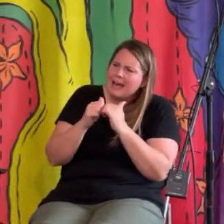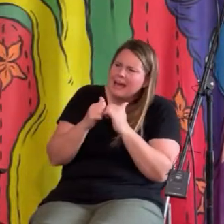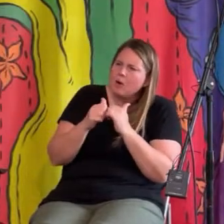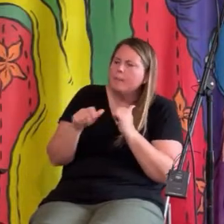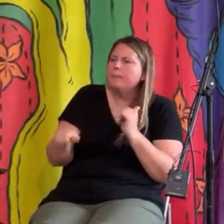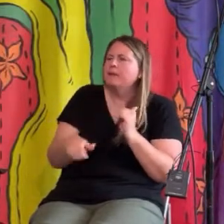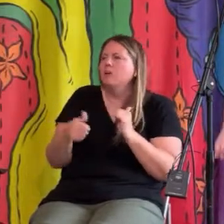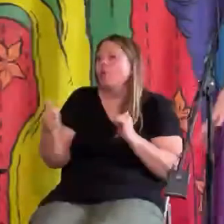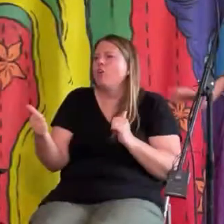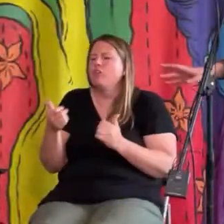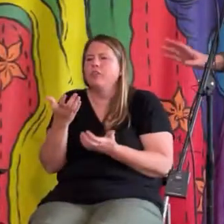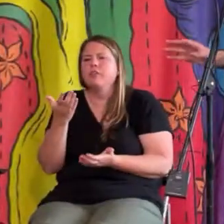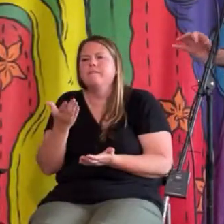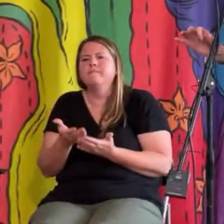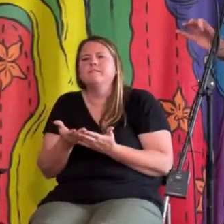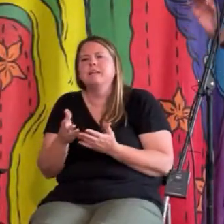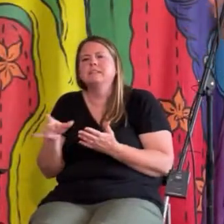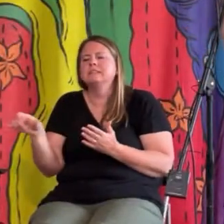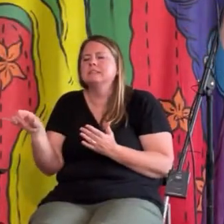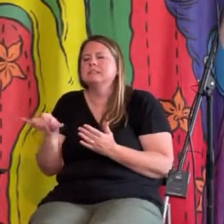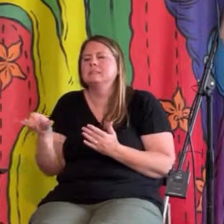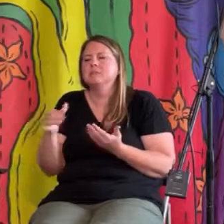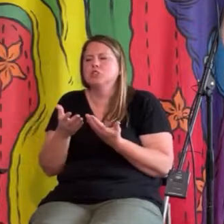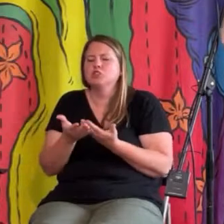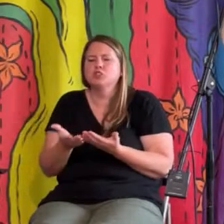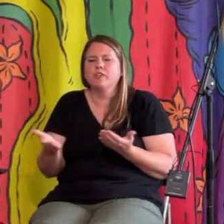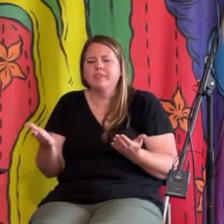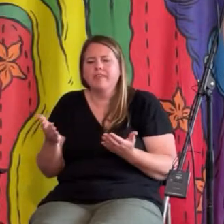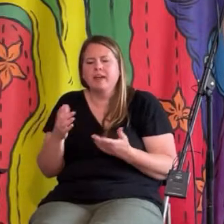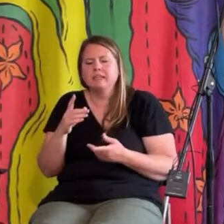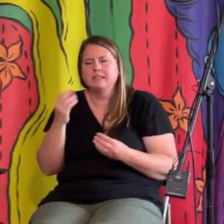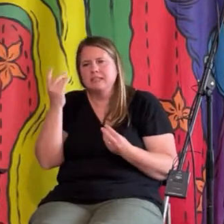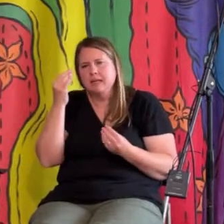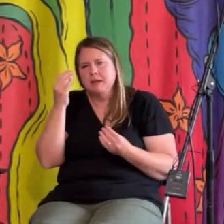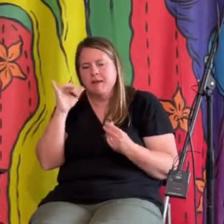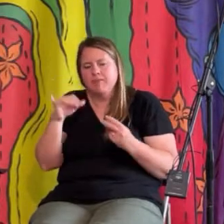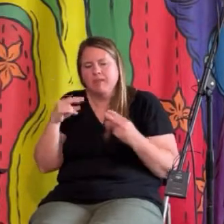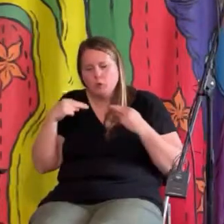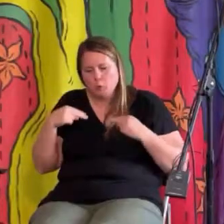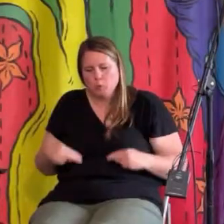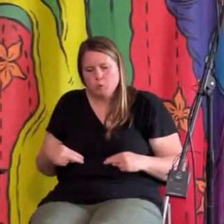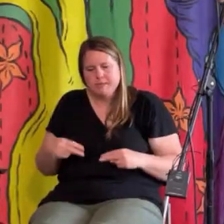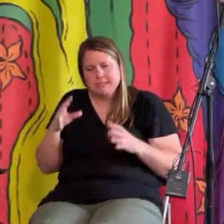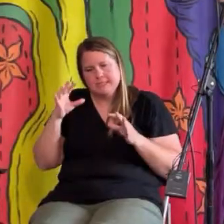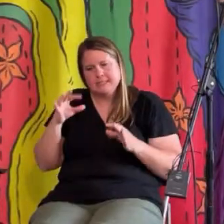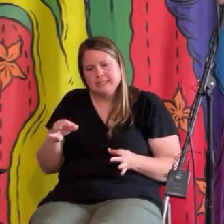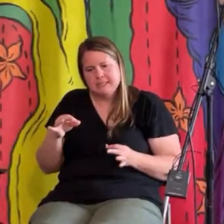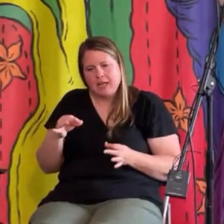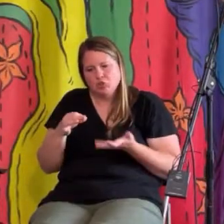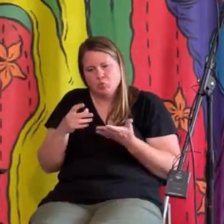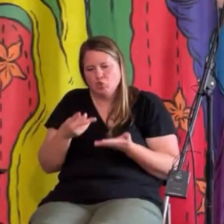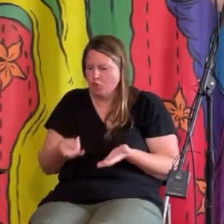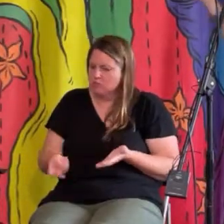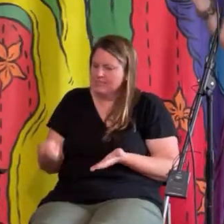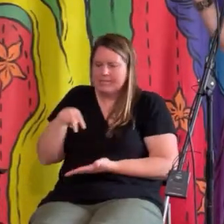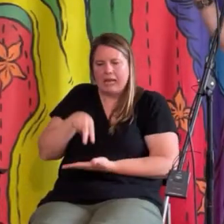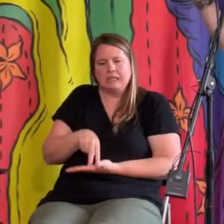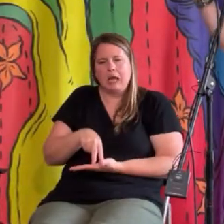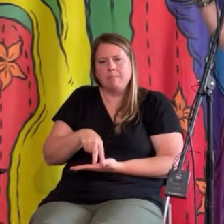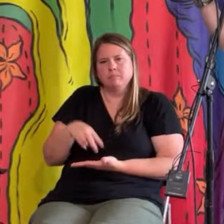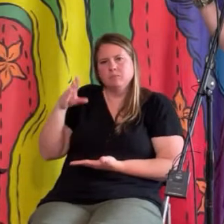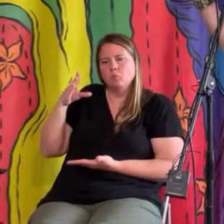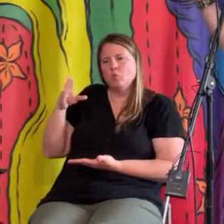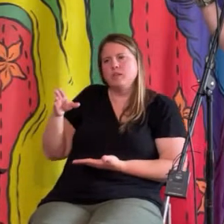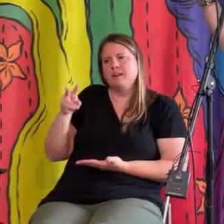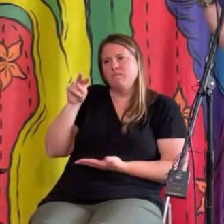Another fact that does a similar sort of thing to me is just thinking about the fact that humans decided to stand up one day. Like, if you look at